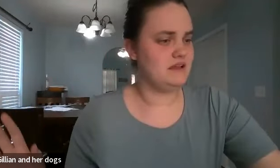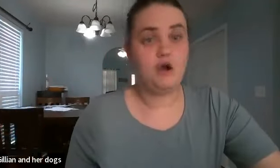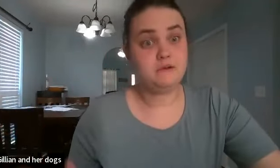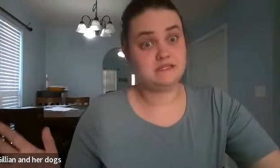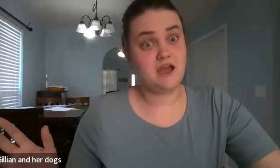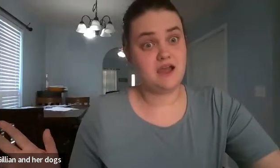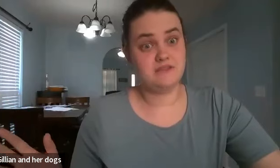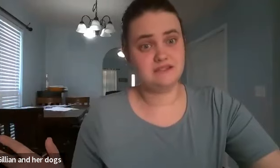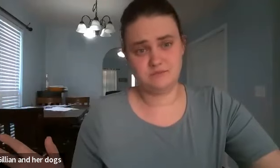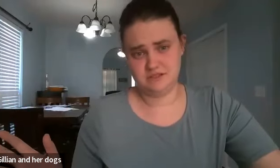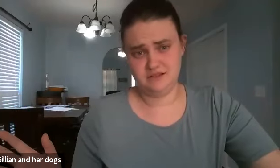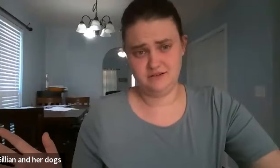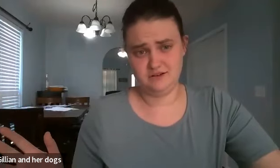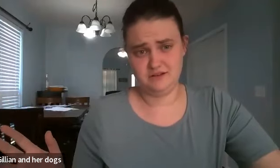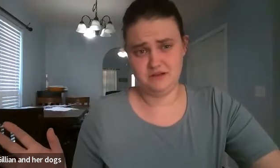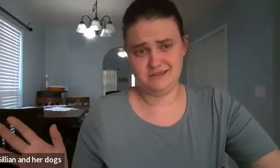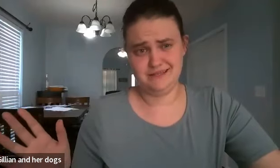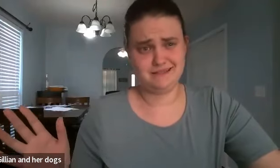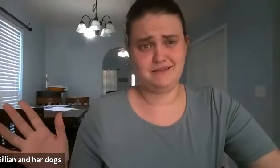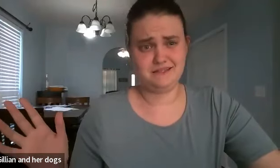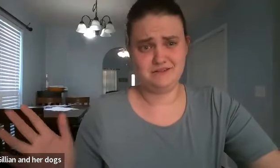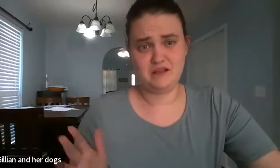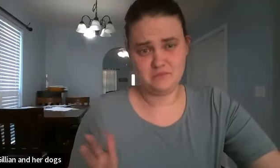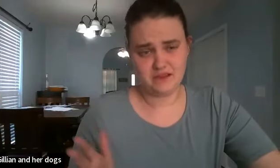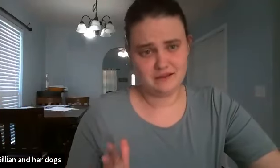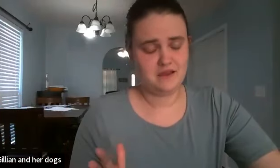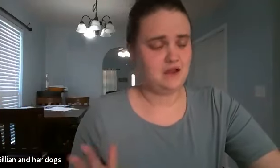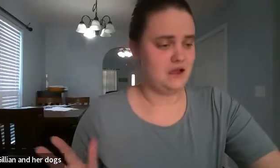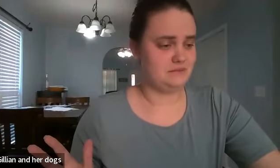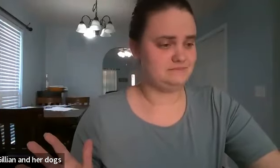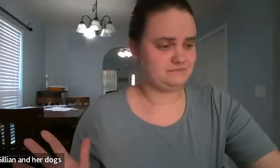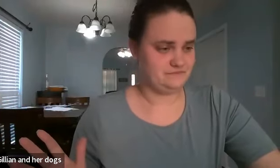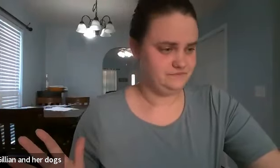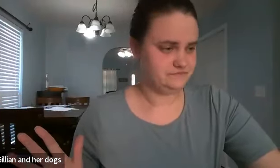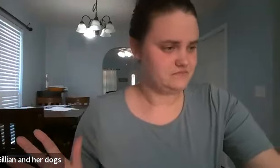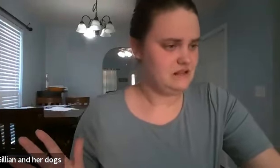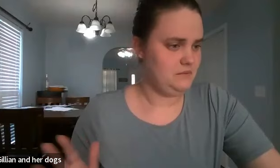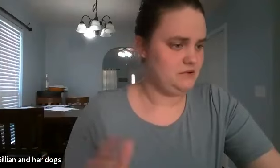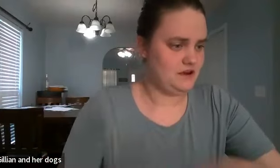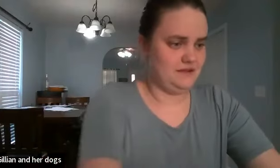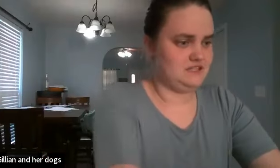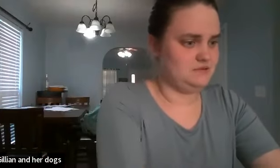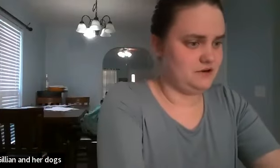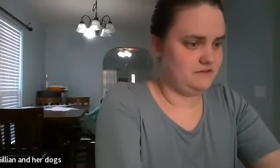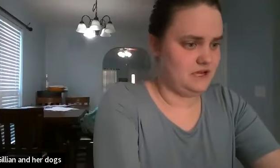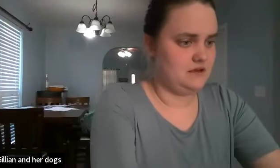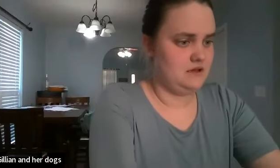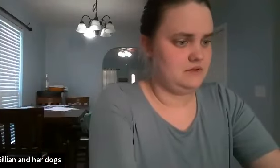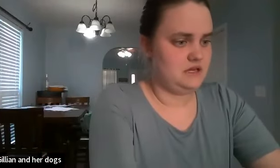like, oh, it's that. And then someone's like, you're talking about a snake skeleton or something. Let me put that on my list before I forget. But yes,